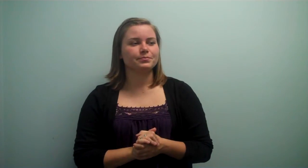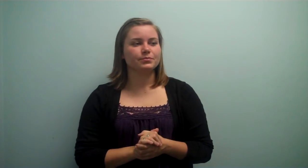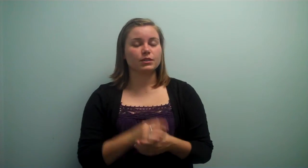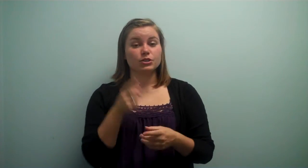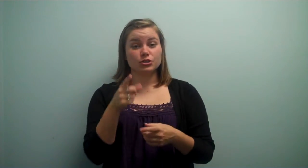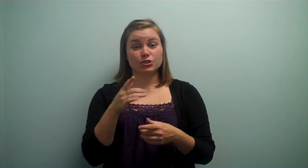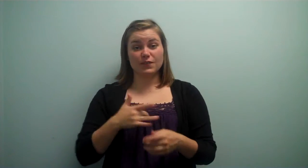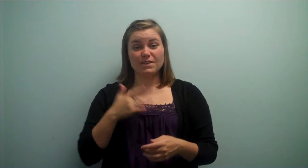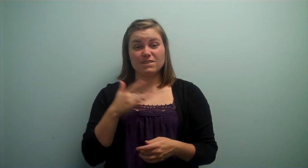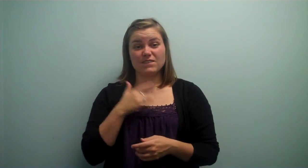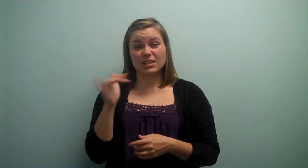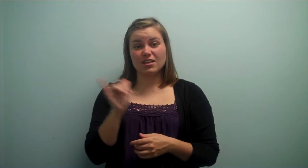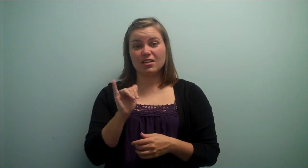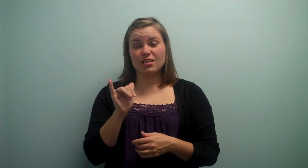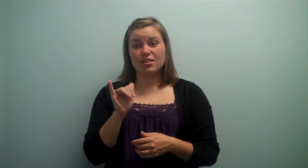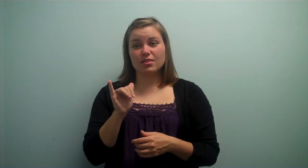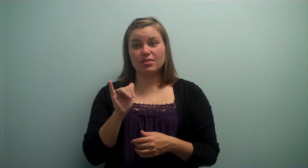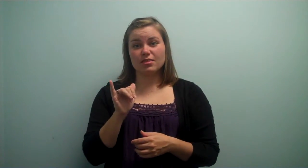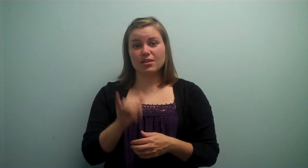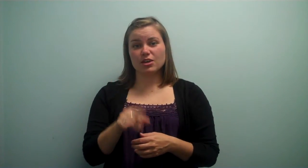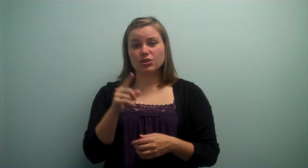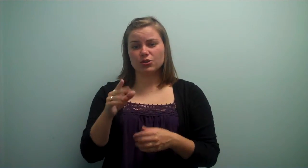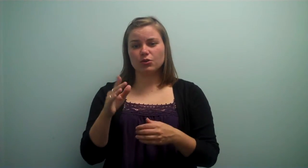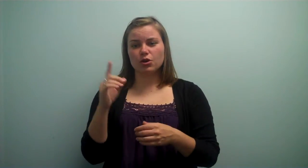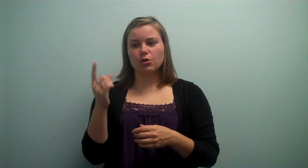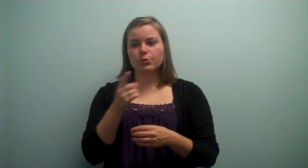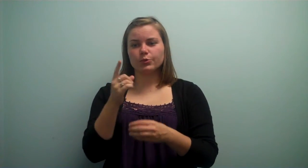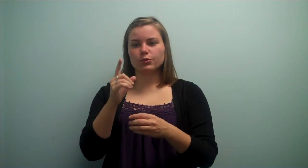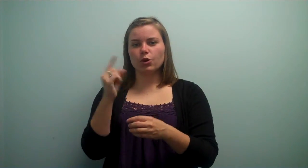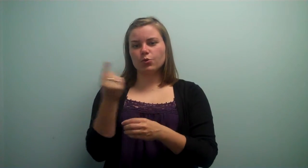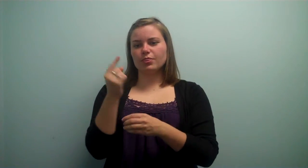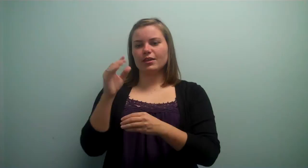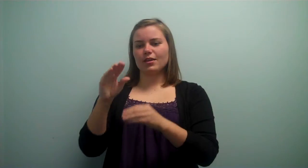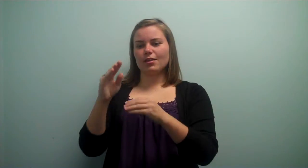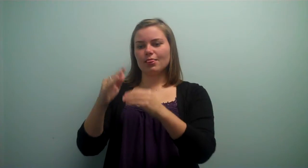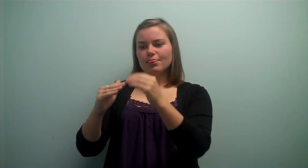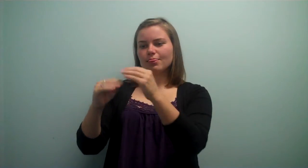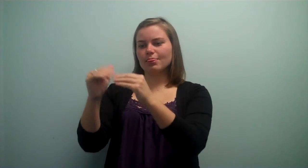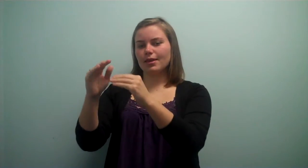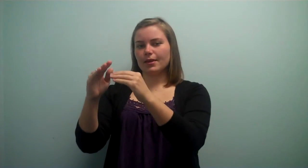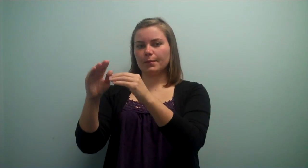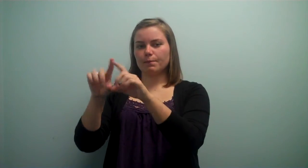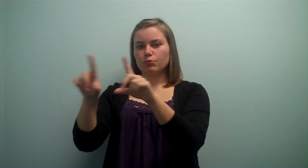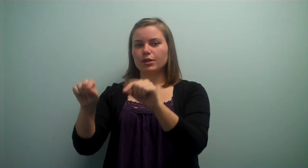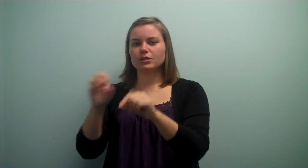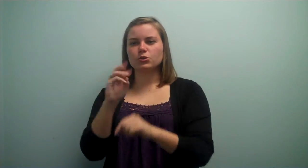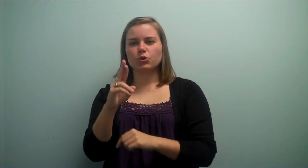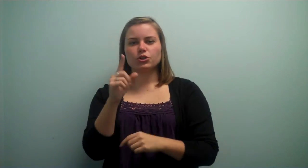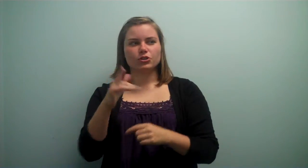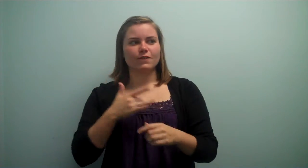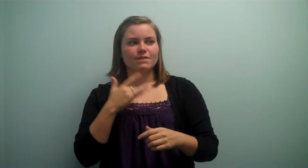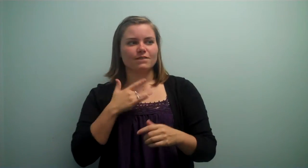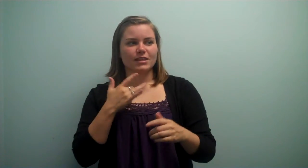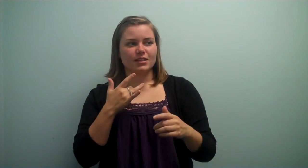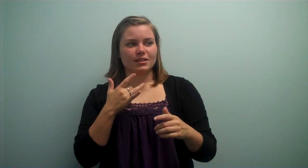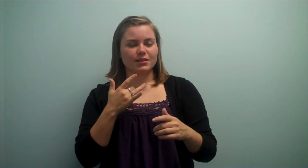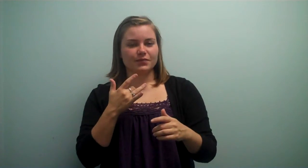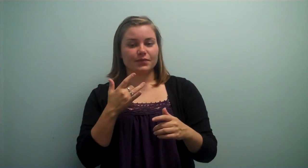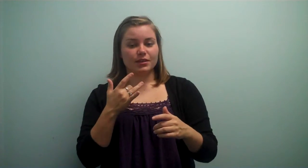you feel as though you simply laid bricks? Or do you retain the original joy and enthusiasm of your life